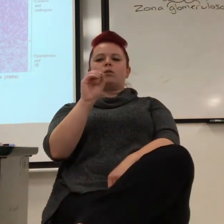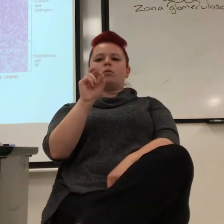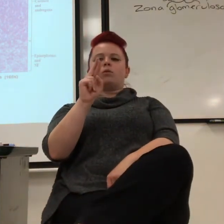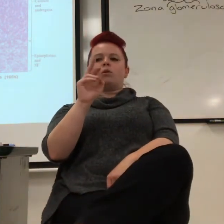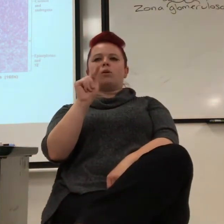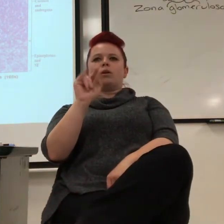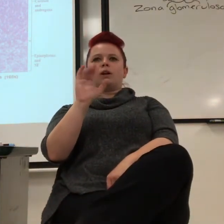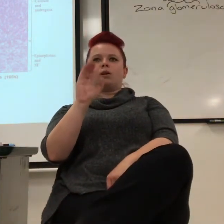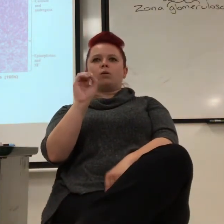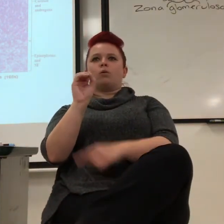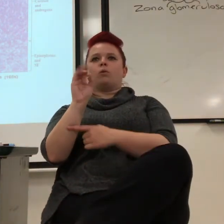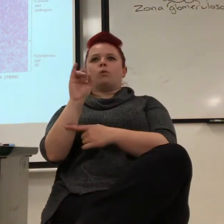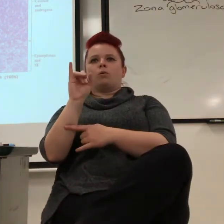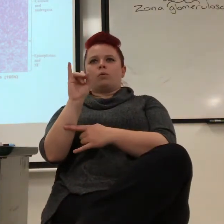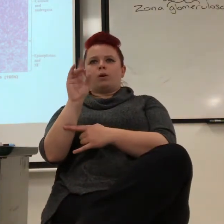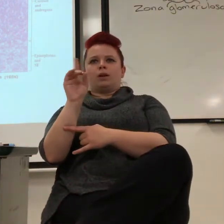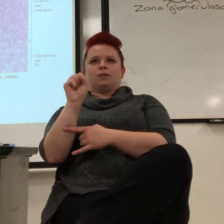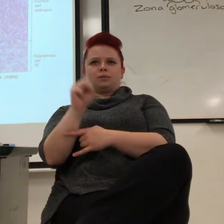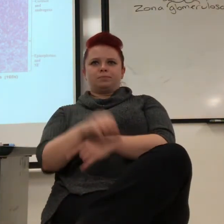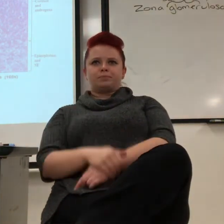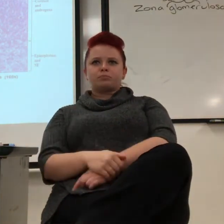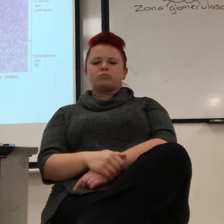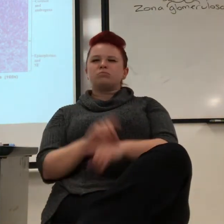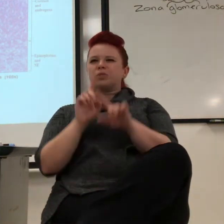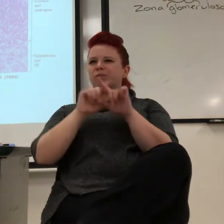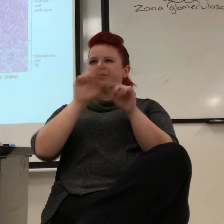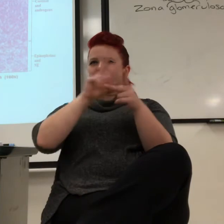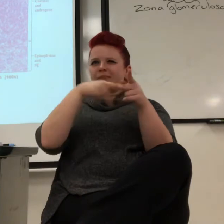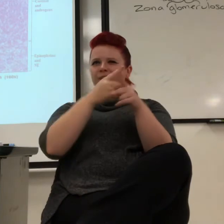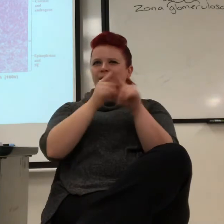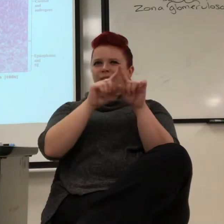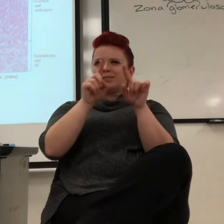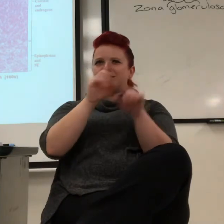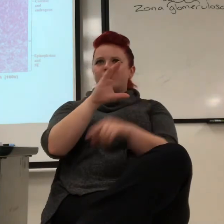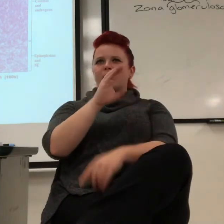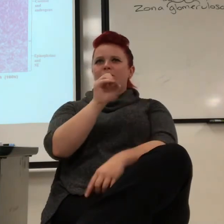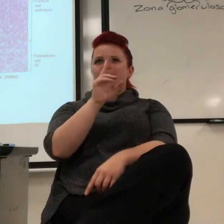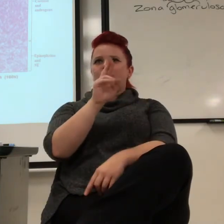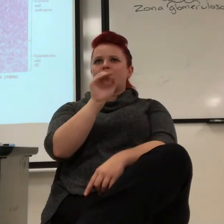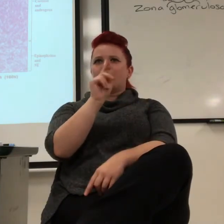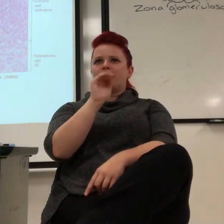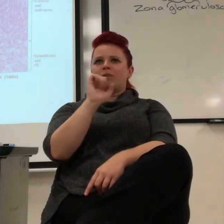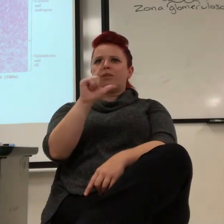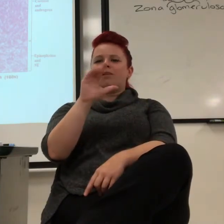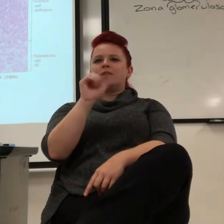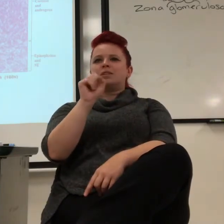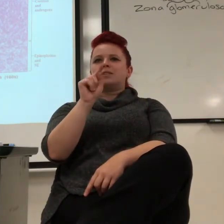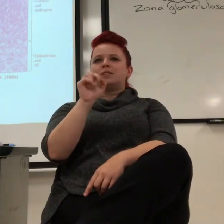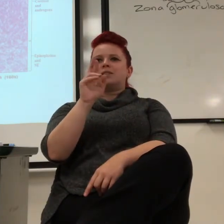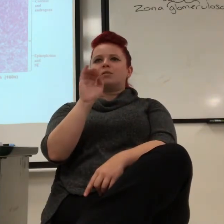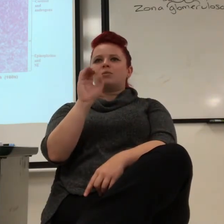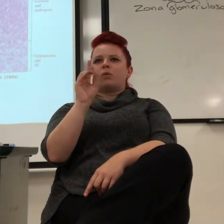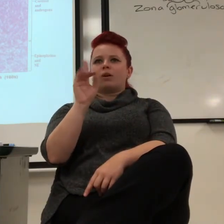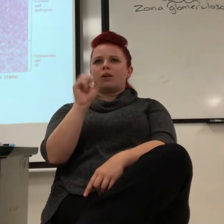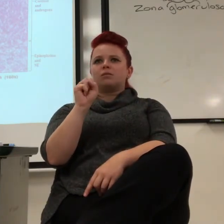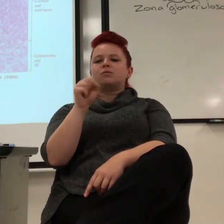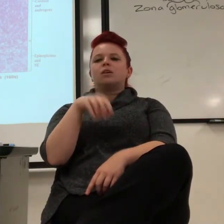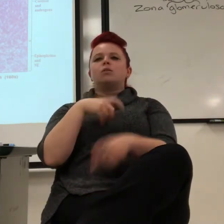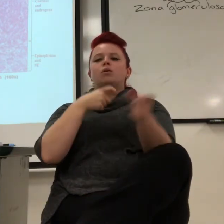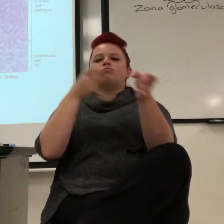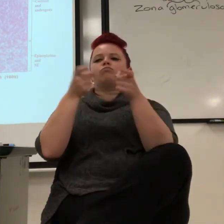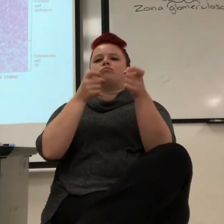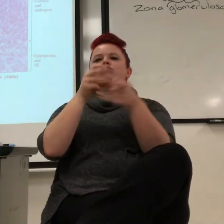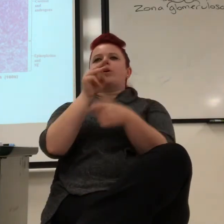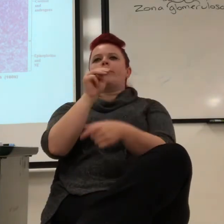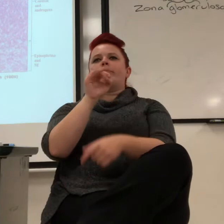So there's different types of corticosteroids. One type regulates, you know, minerals, electrolytes in your body. Then there's one you